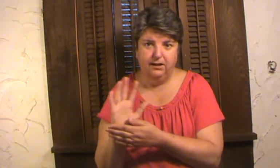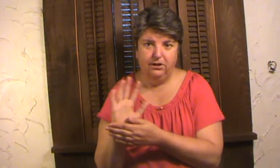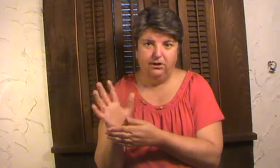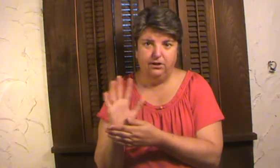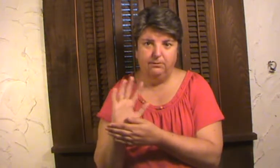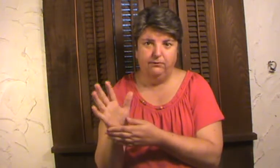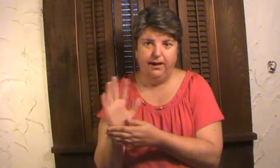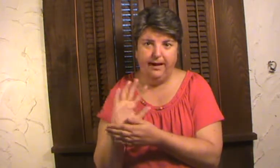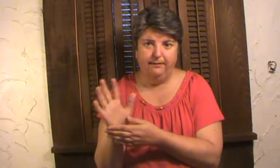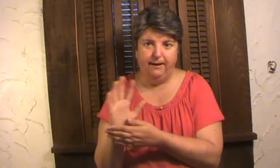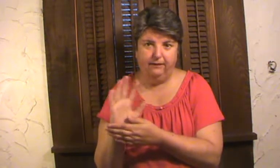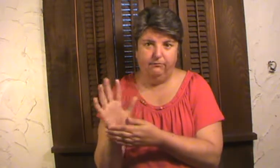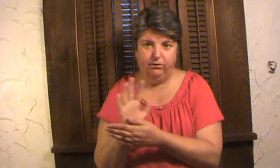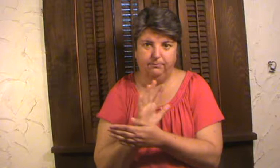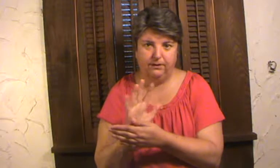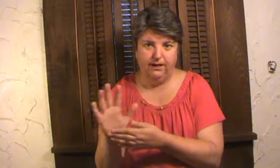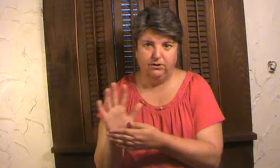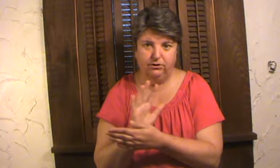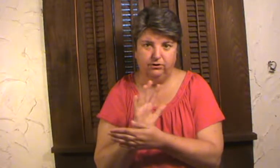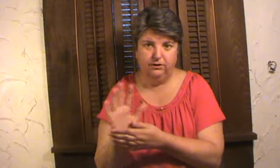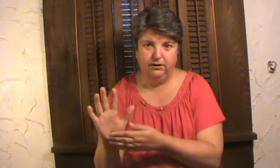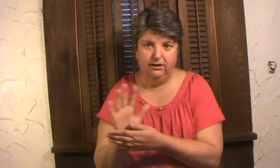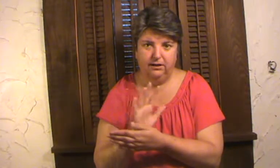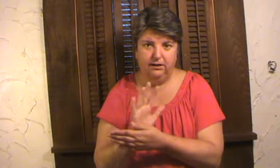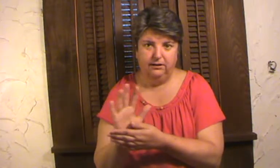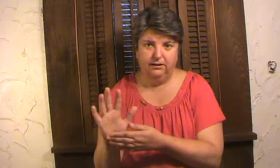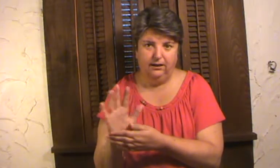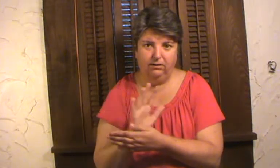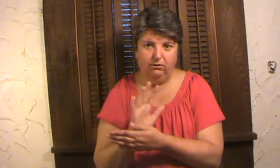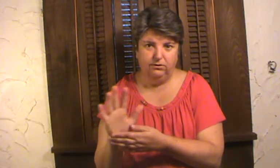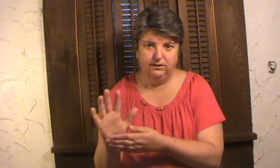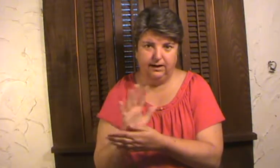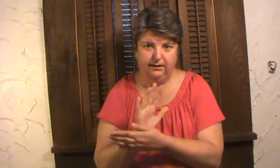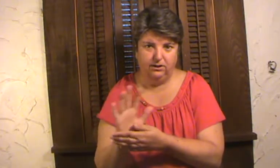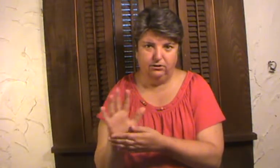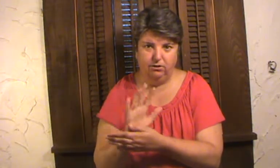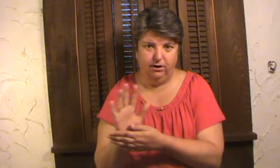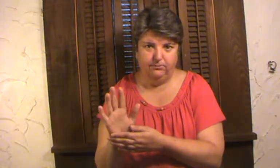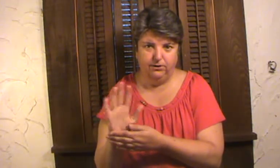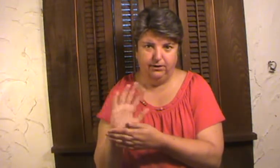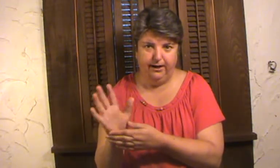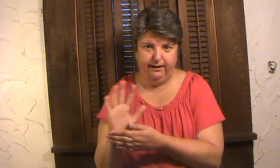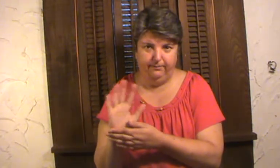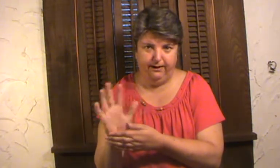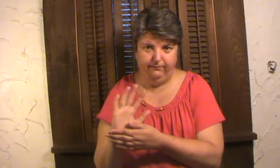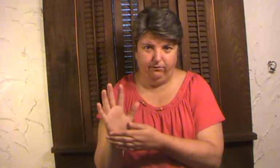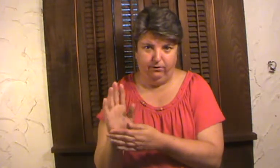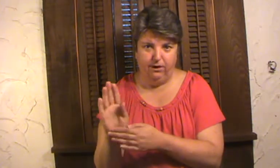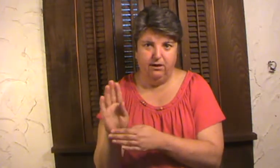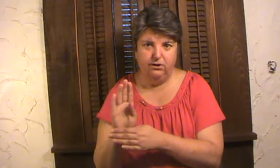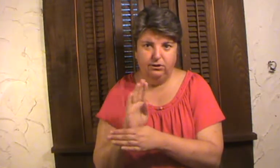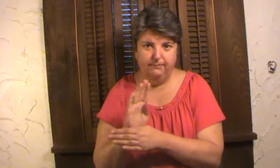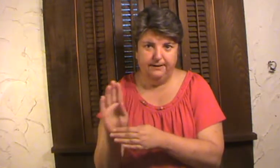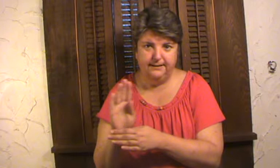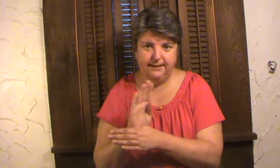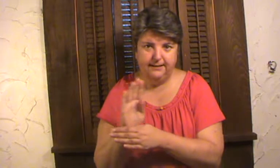you just move your hand back and forth, but not the whole sign, not your arm, just your hand back and forth. So